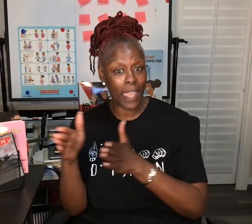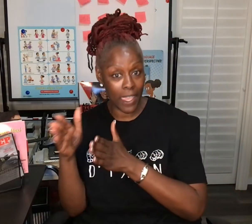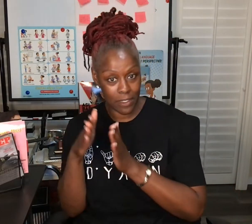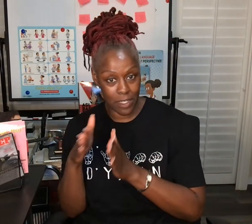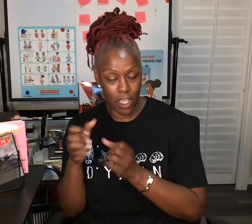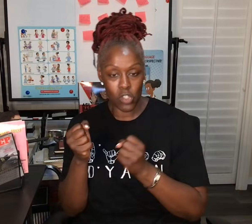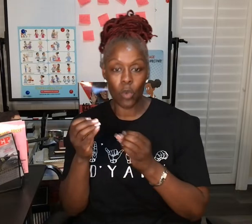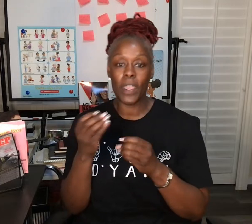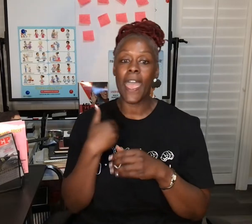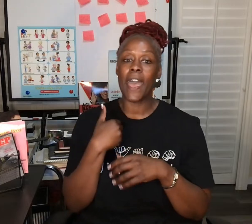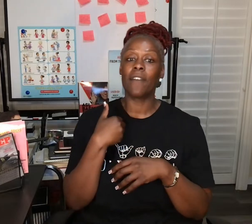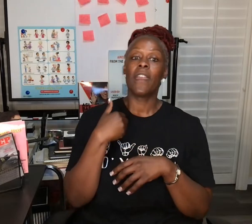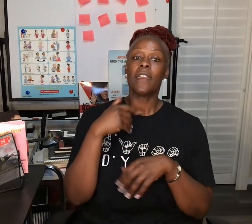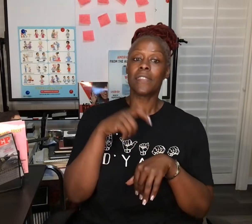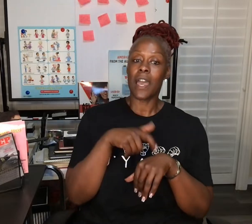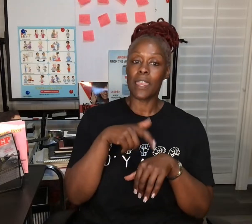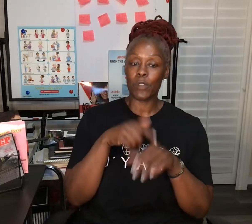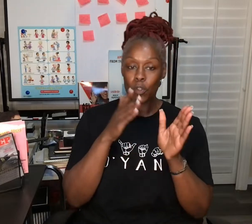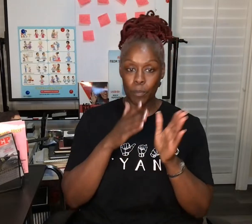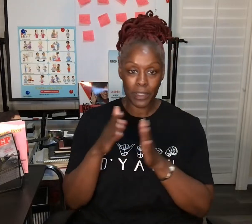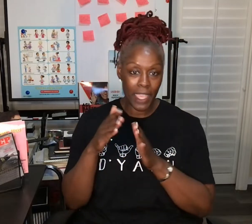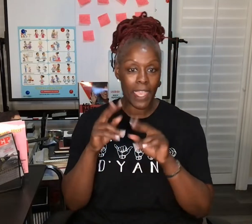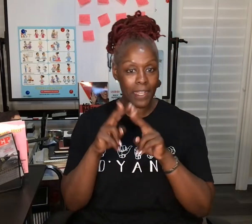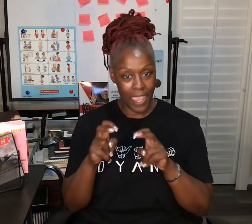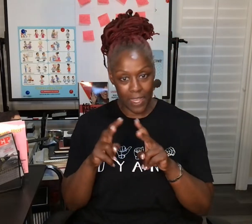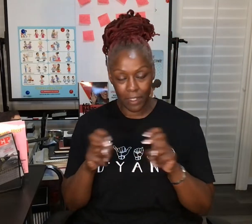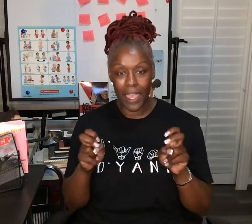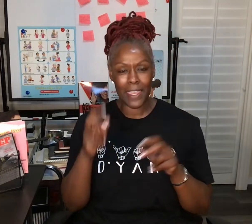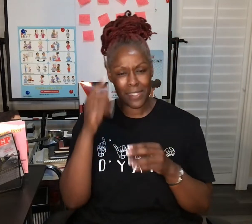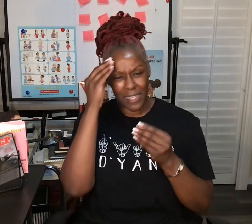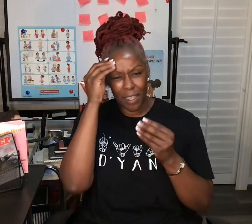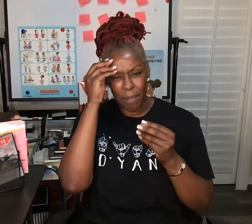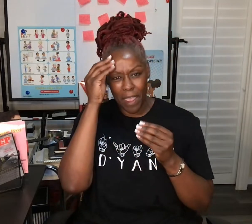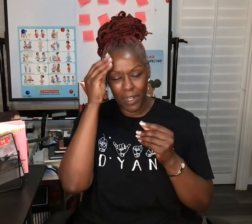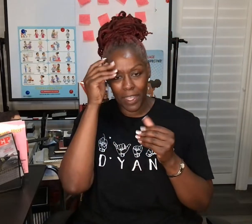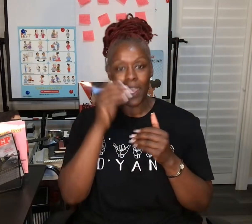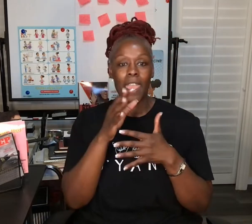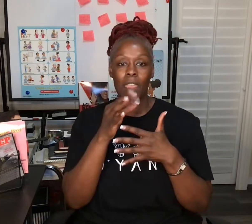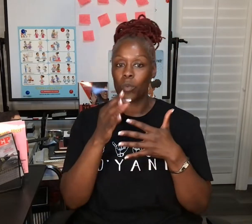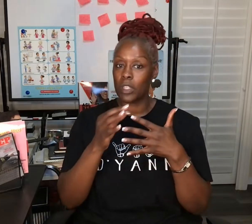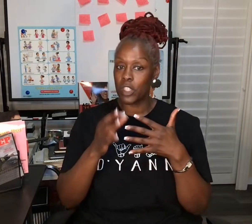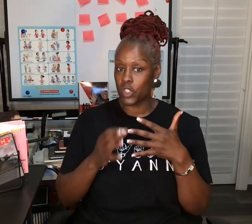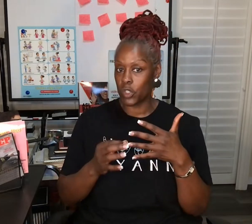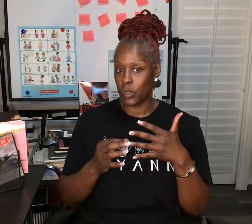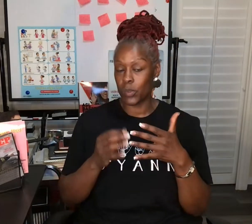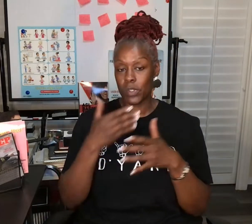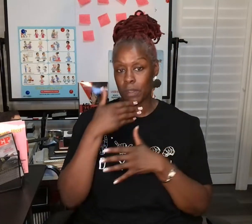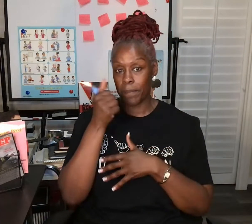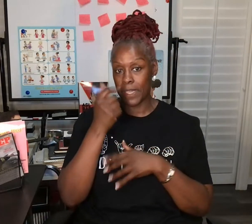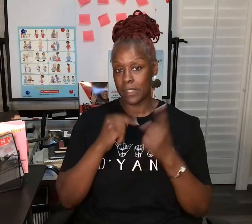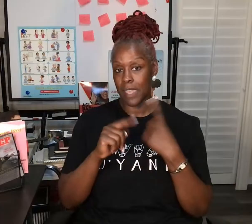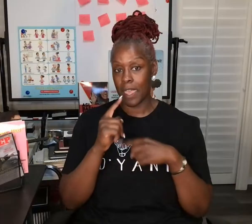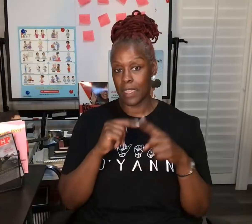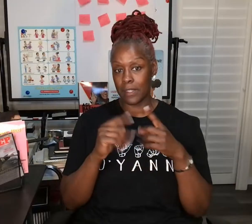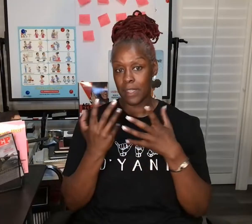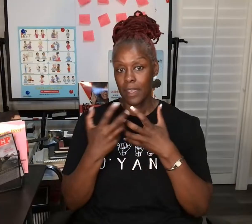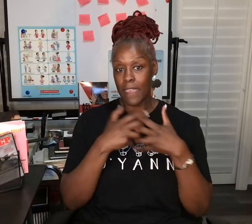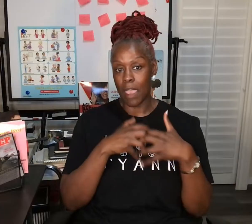planned. So we have time to plan, analyze, think about it, and really choose the best signs that